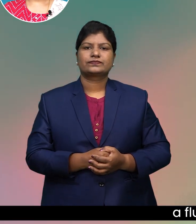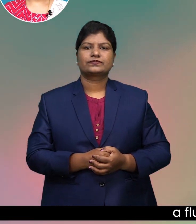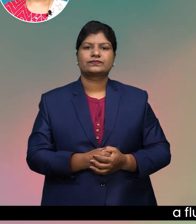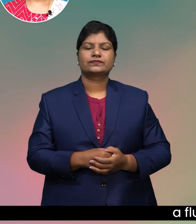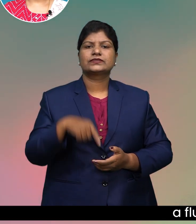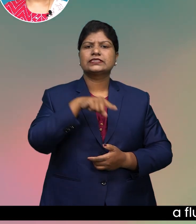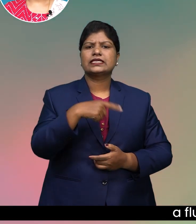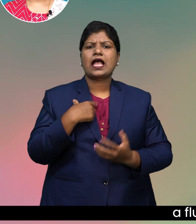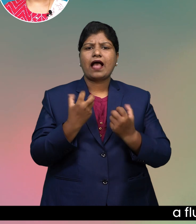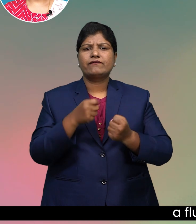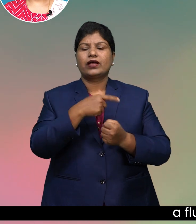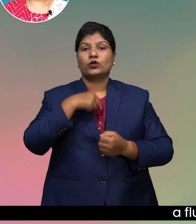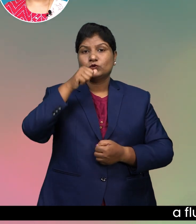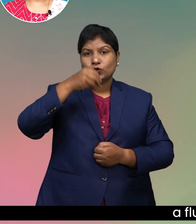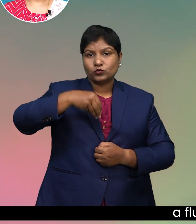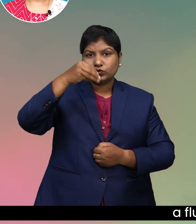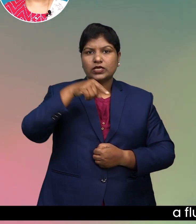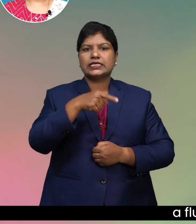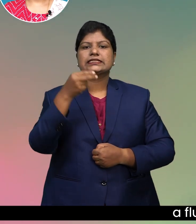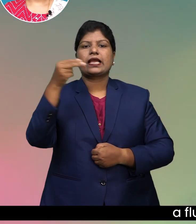secrete a fluid called semen.